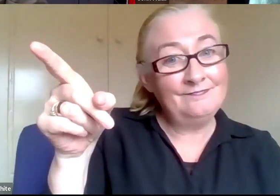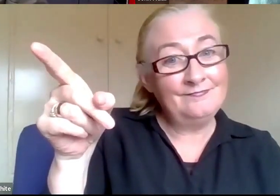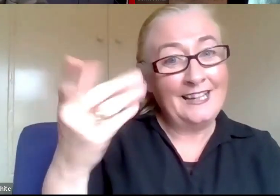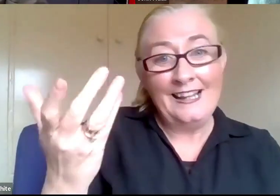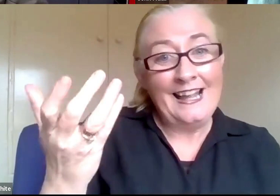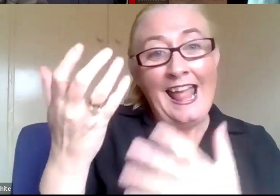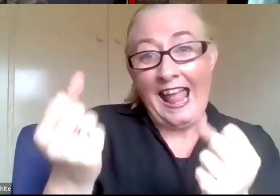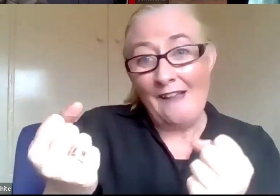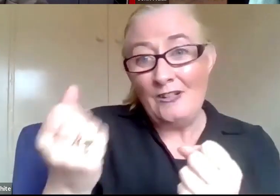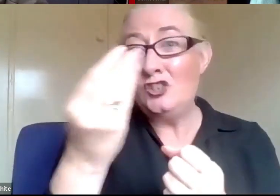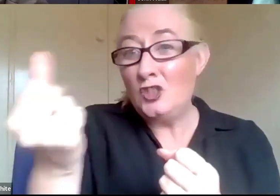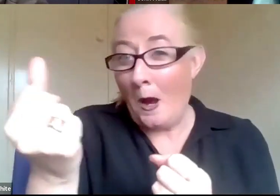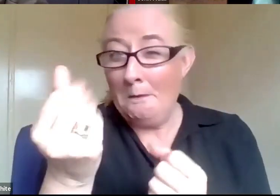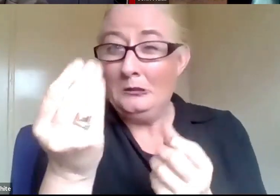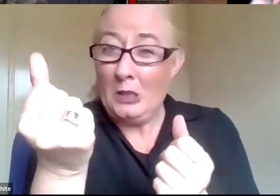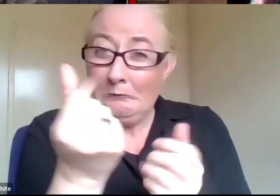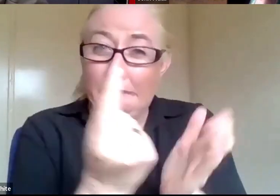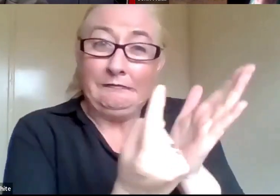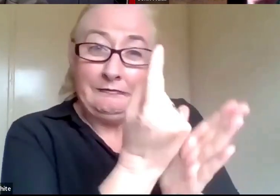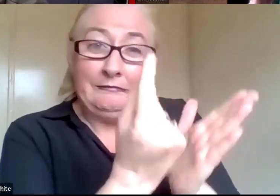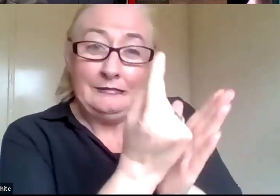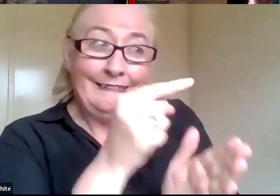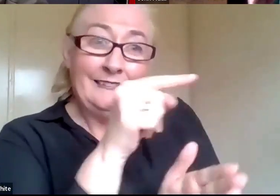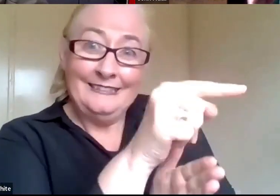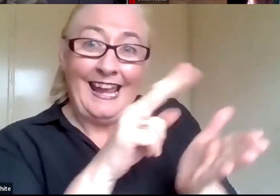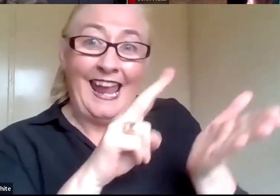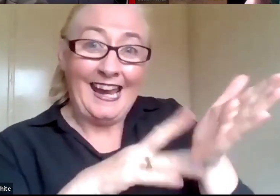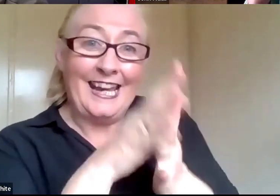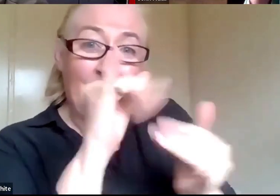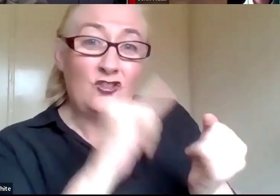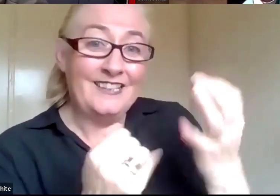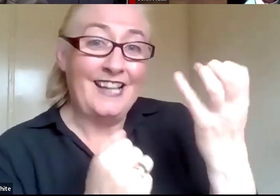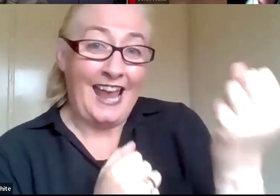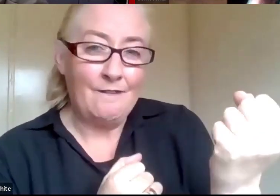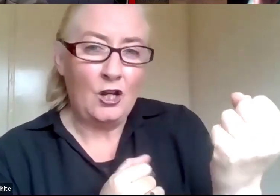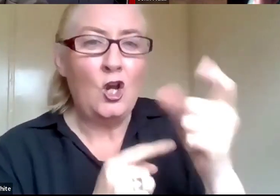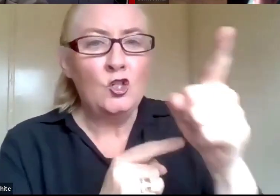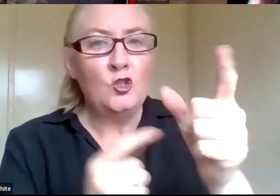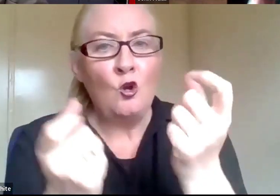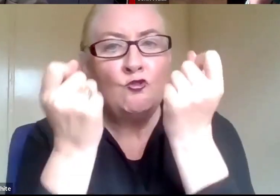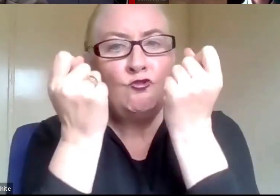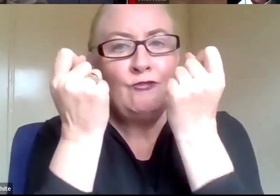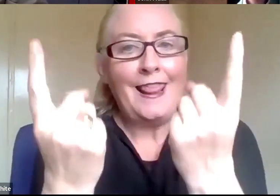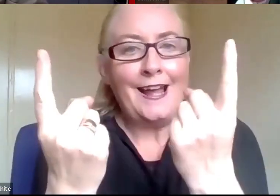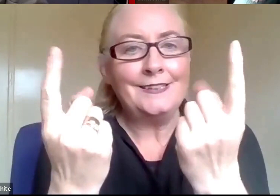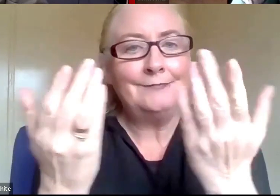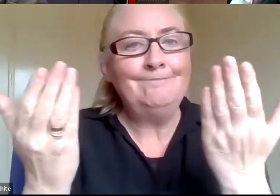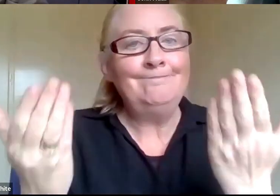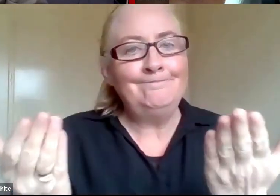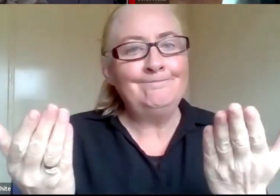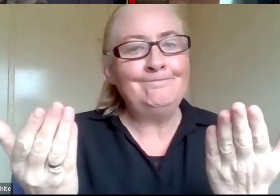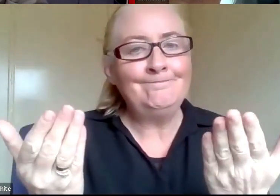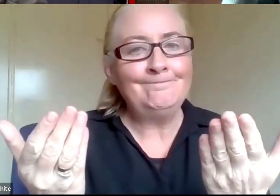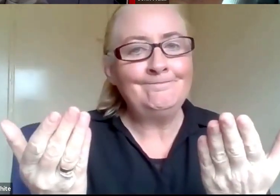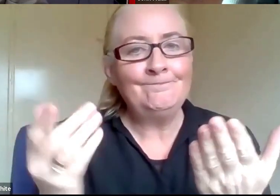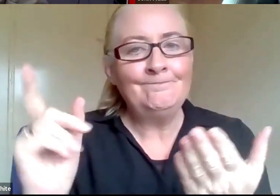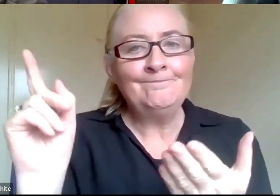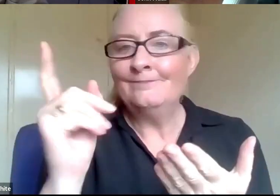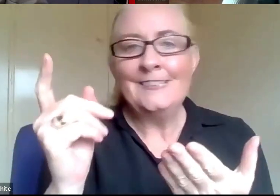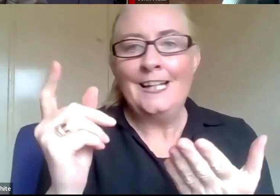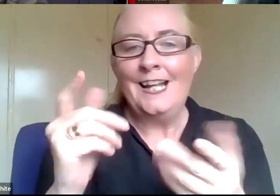NHS, you realize that they have not grasped that you need excellence at all 3